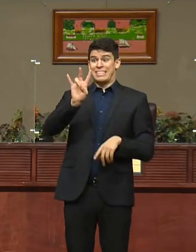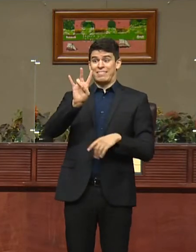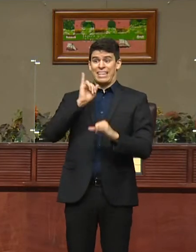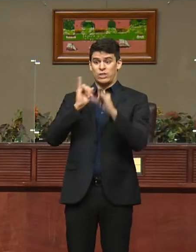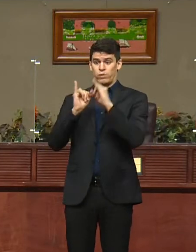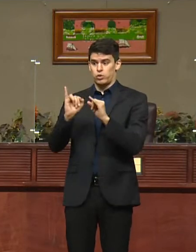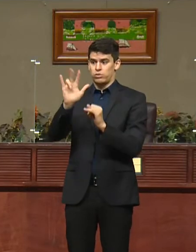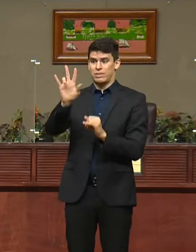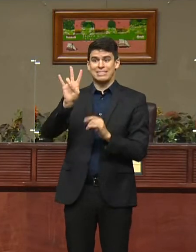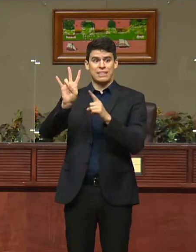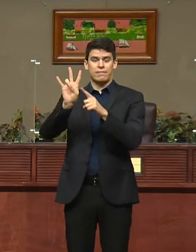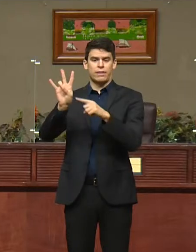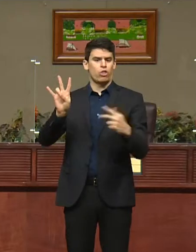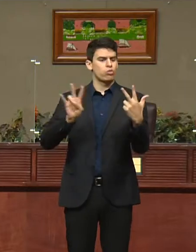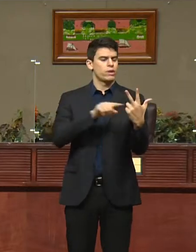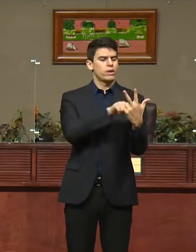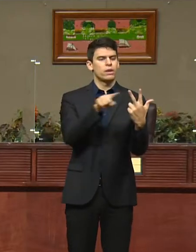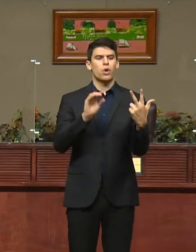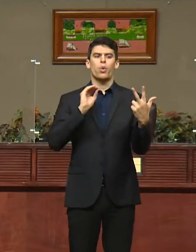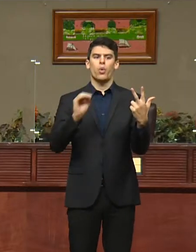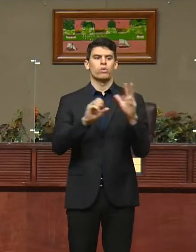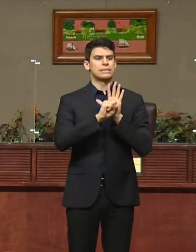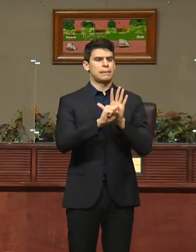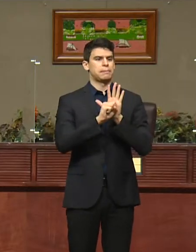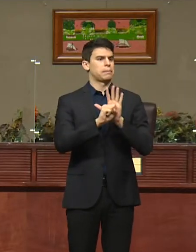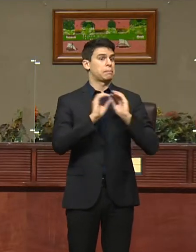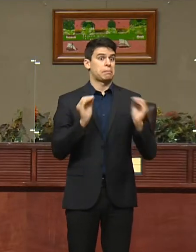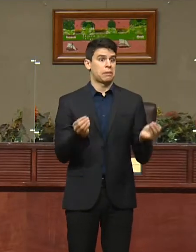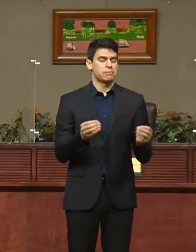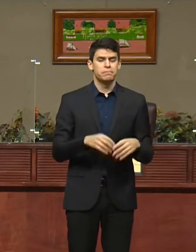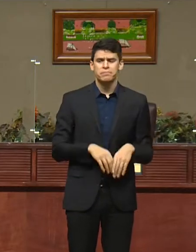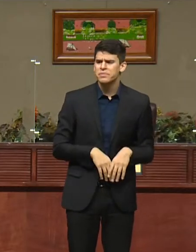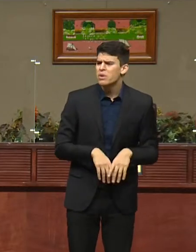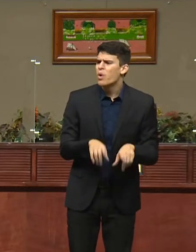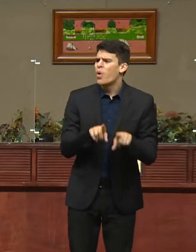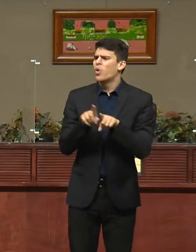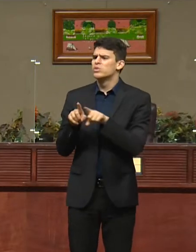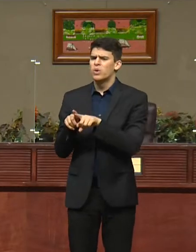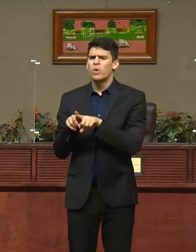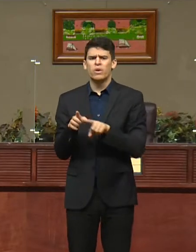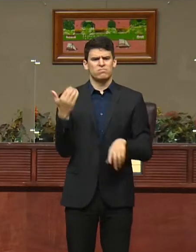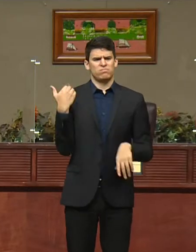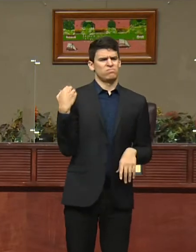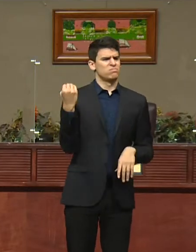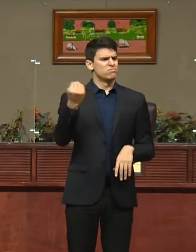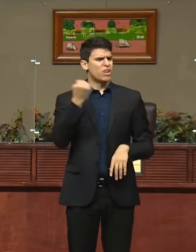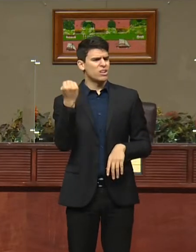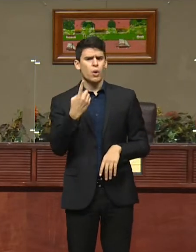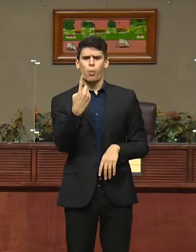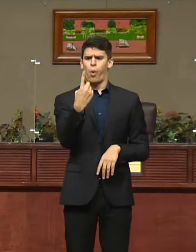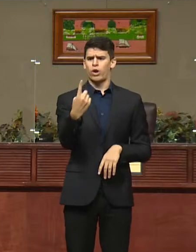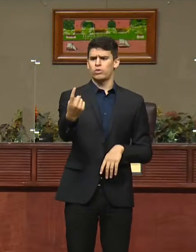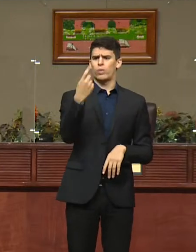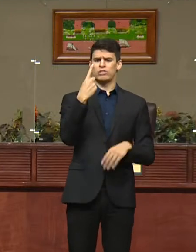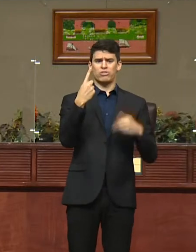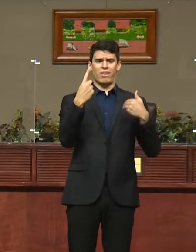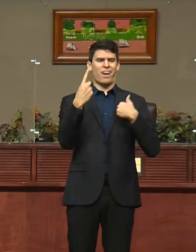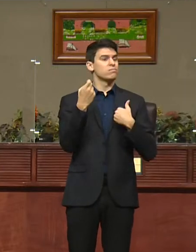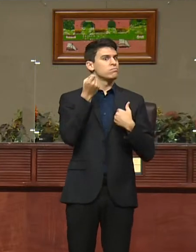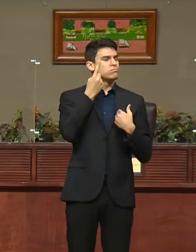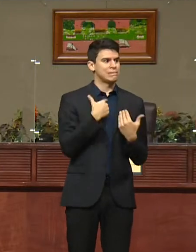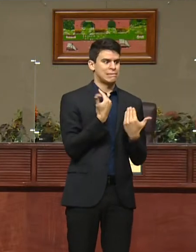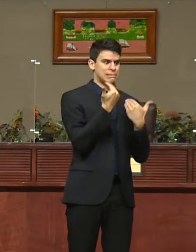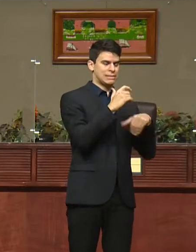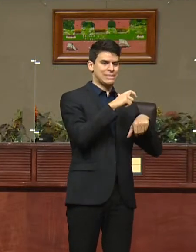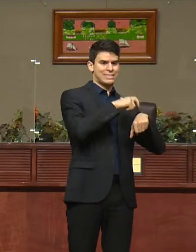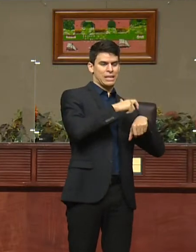have any symptoms. Also, there was a media question here last time regarding to the time that it takes us